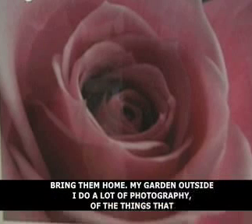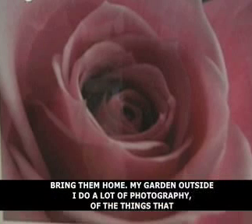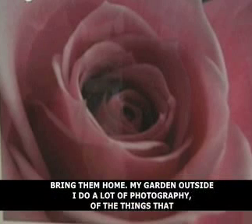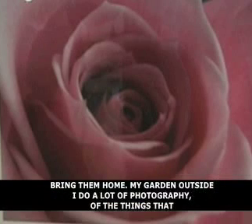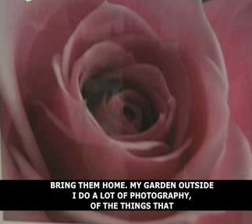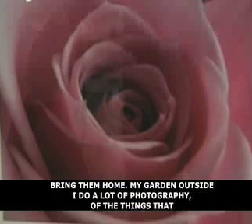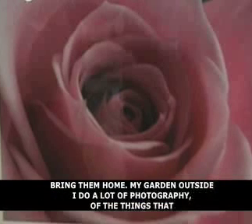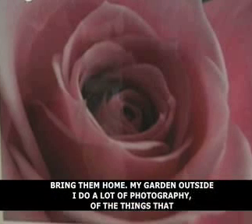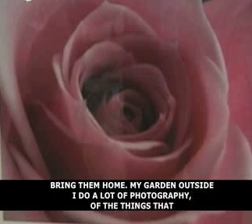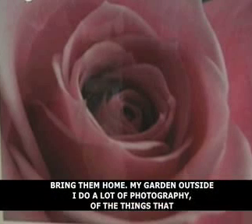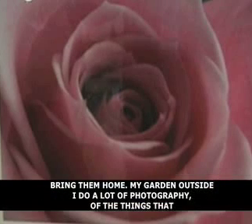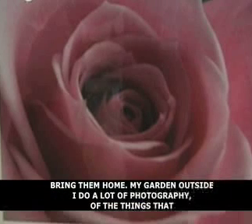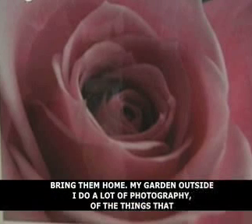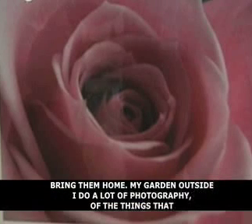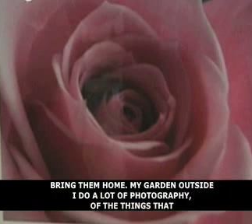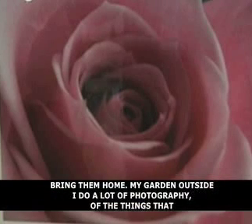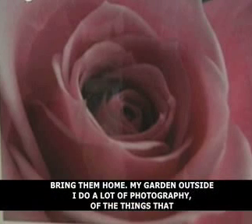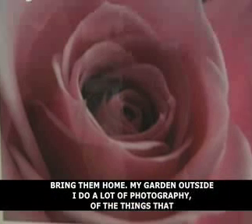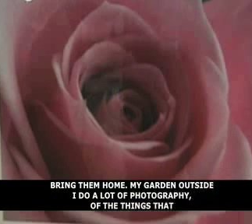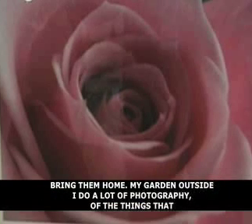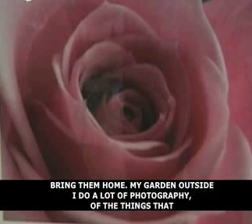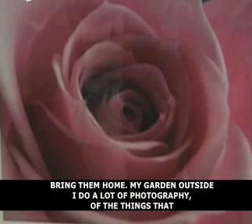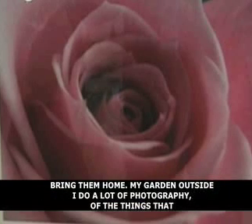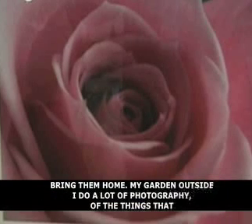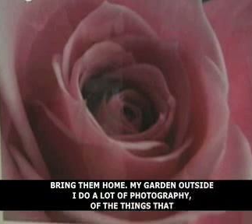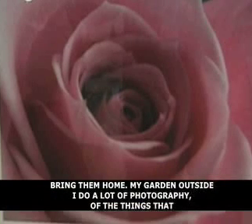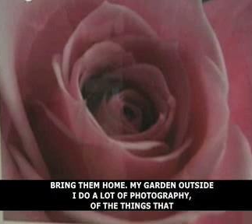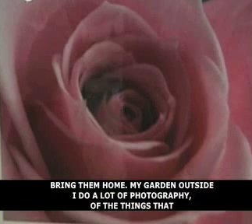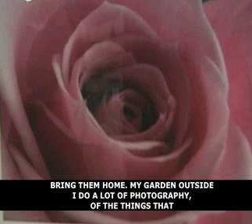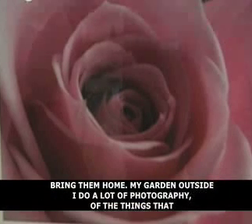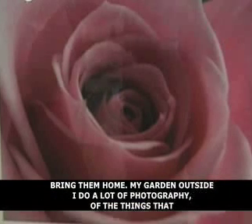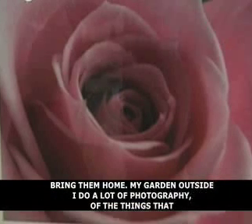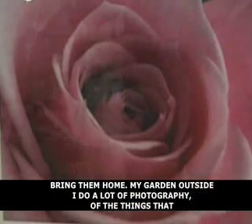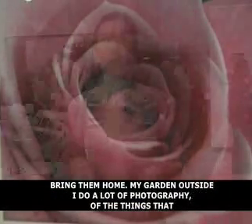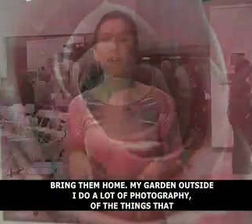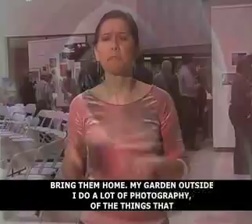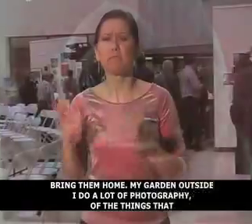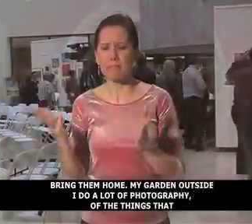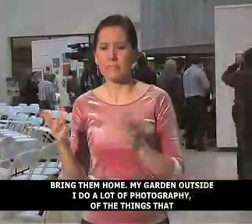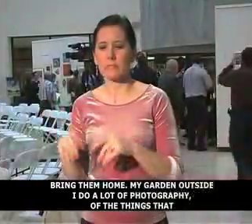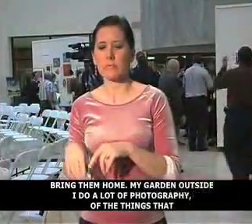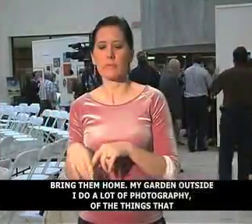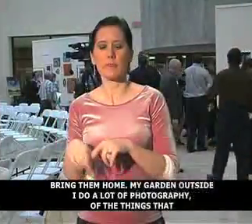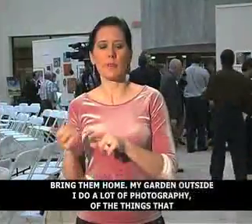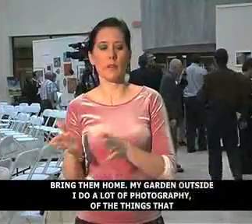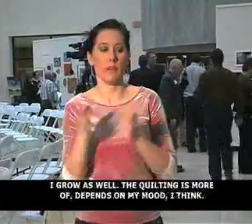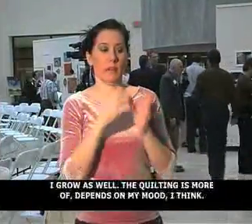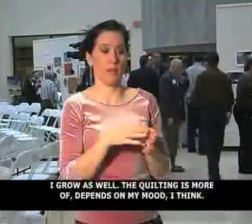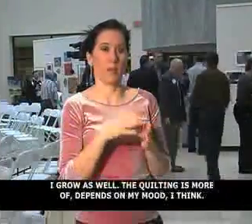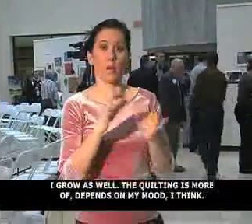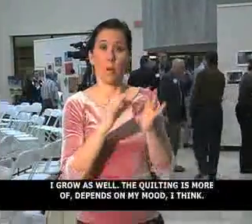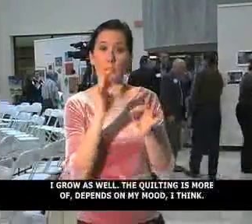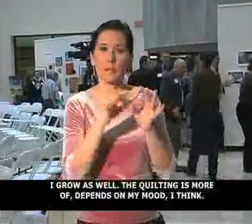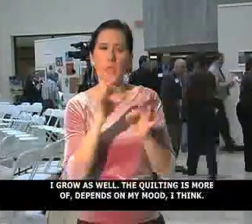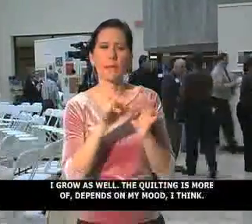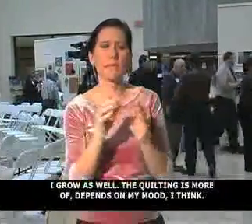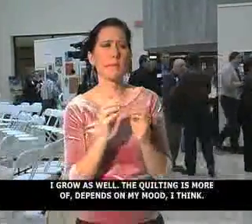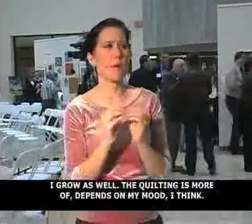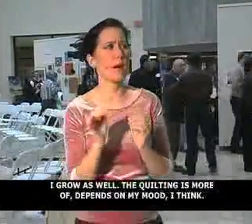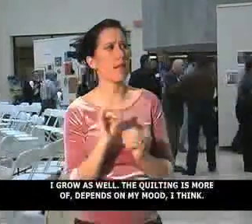home. My garden outside, I do a lot of photography of the things that I grow as well. The